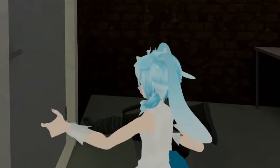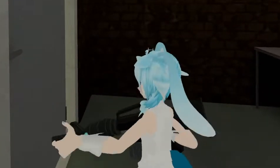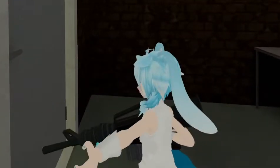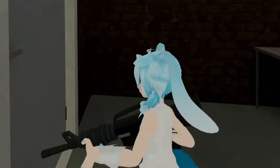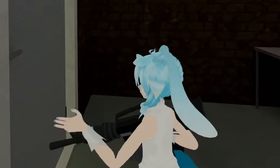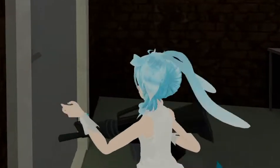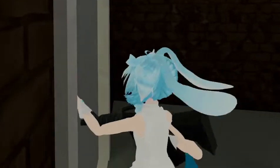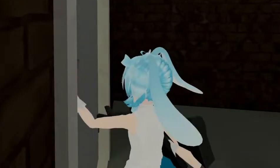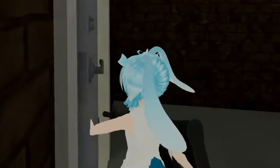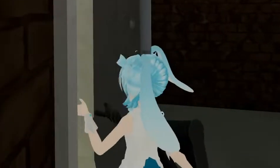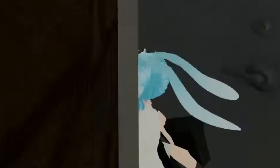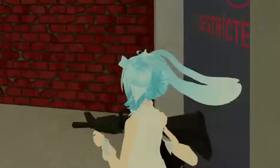Hello.